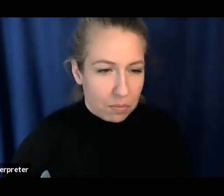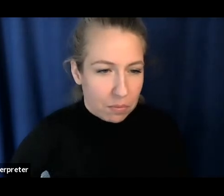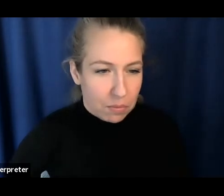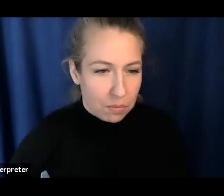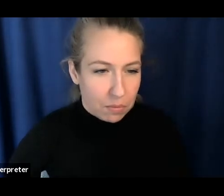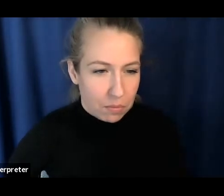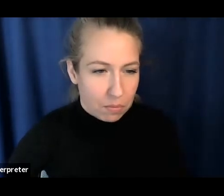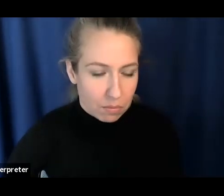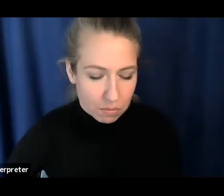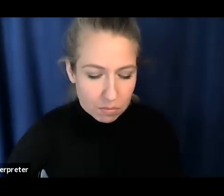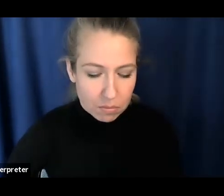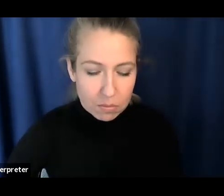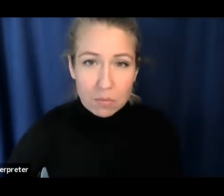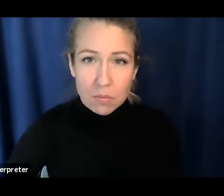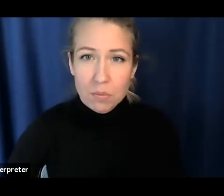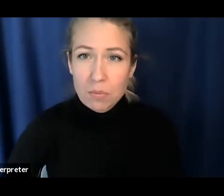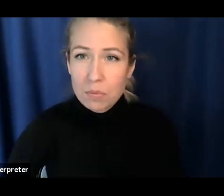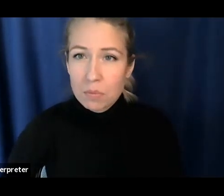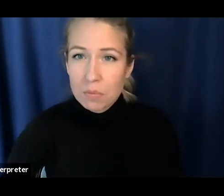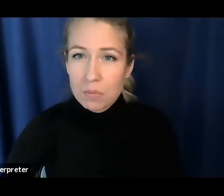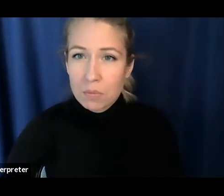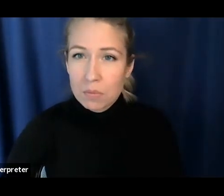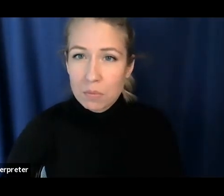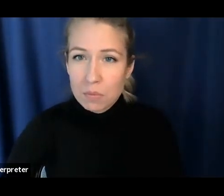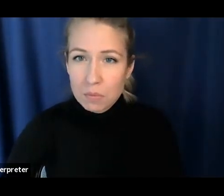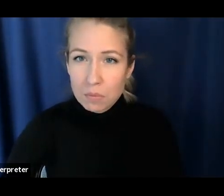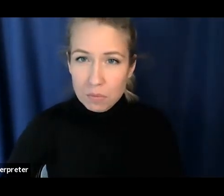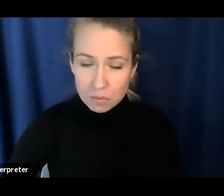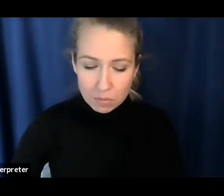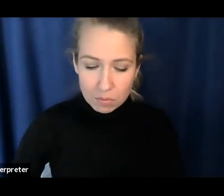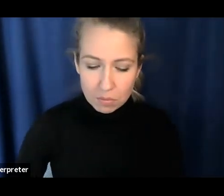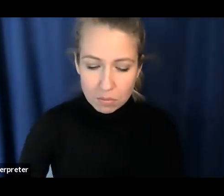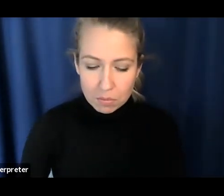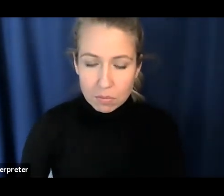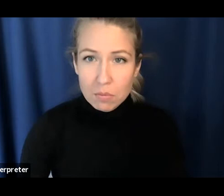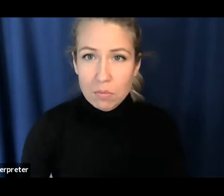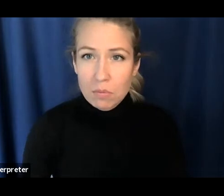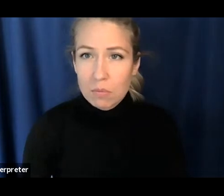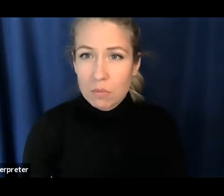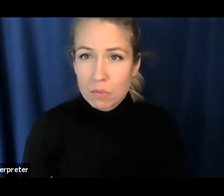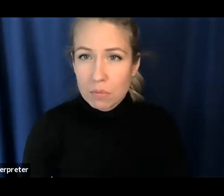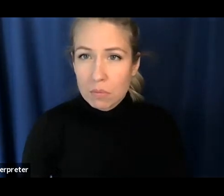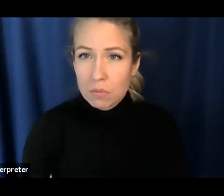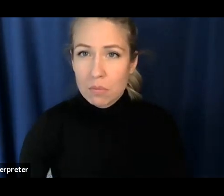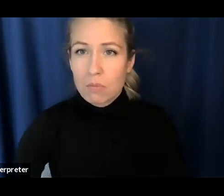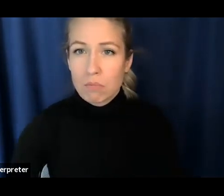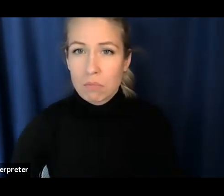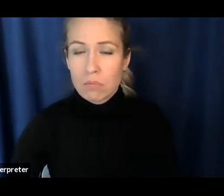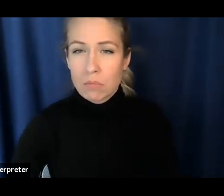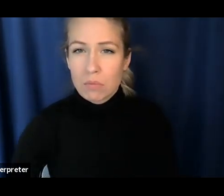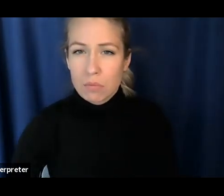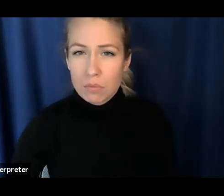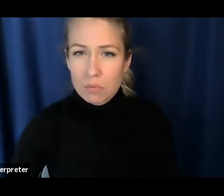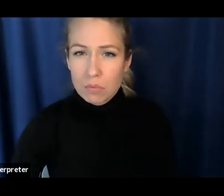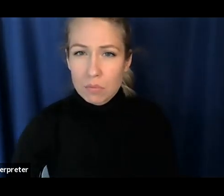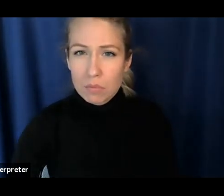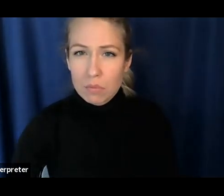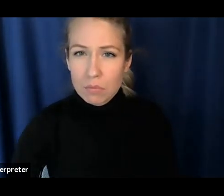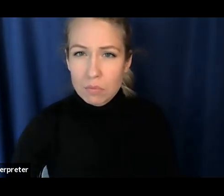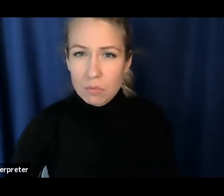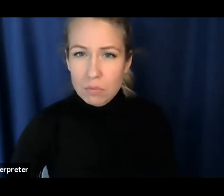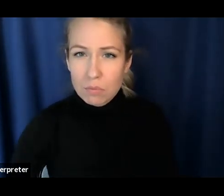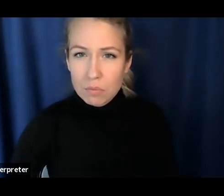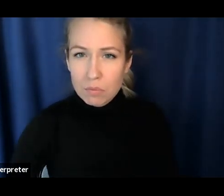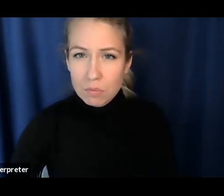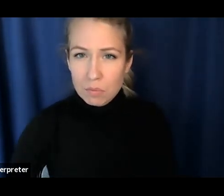commissioner provides data to the governor on a daily basis and lets him know where we're at with things. And certainly we are in a